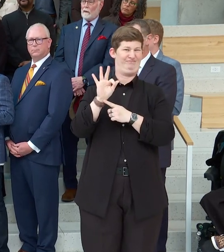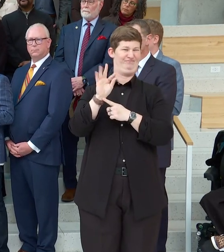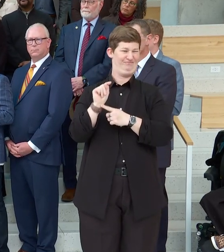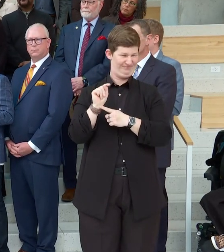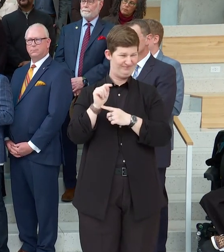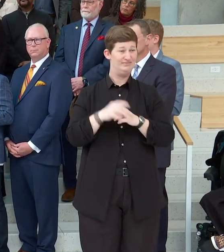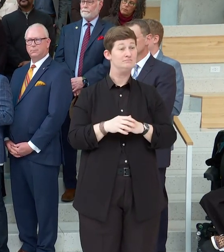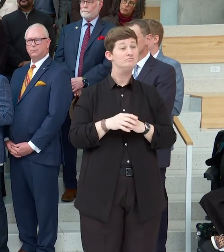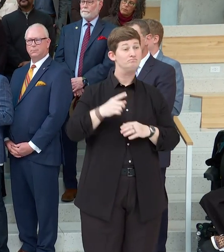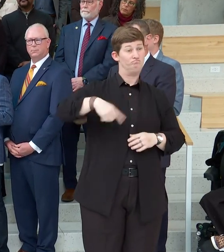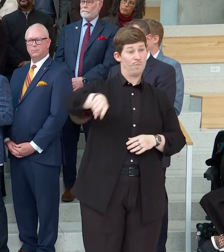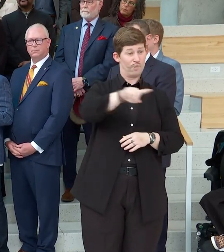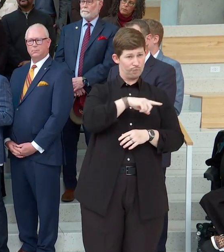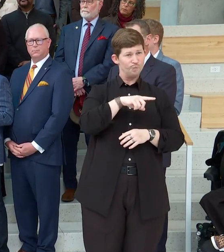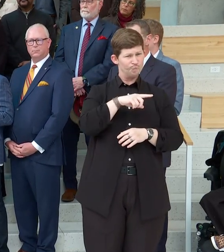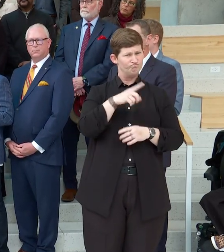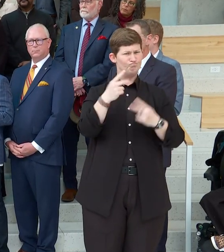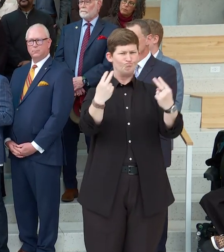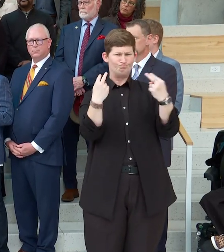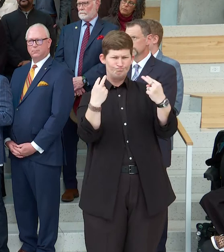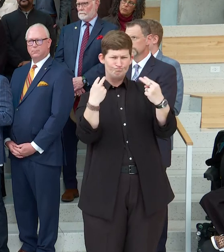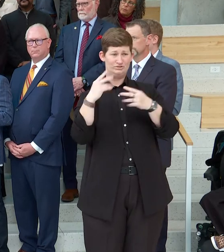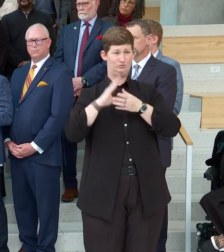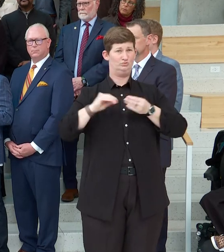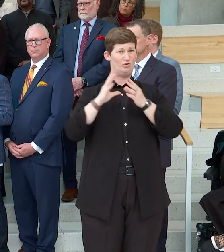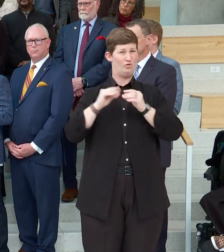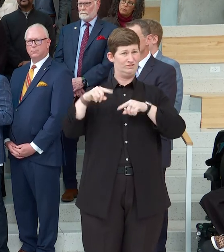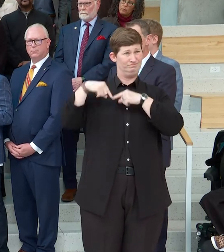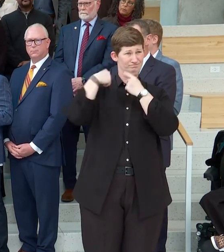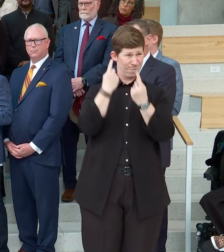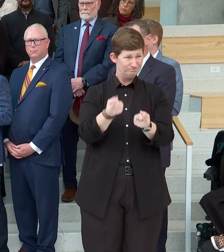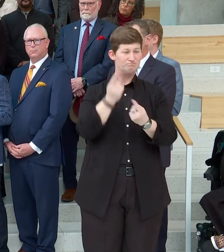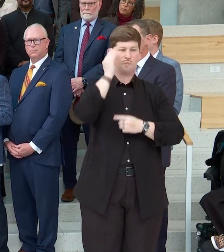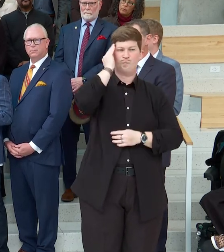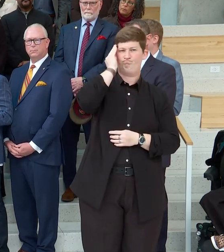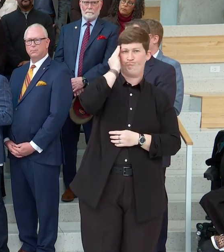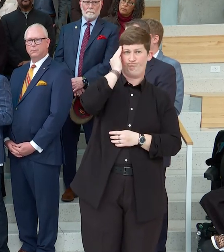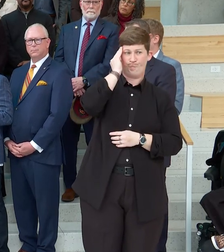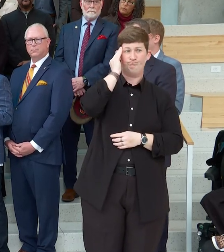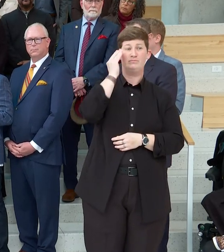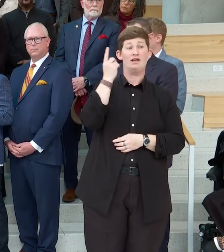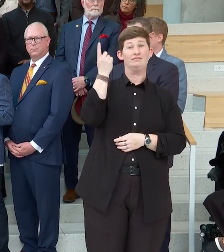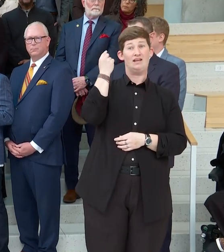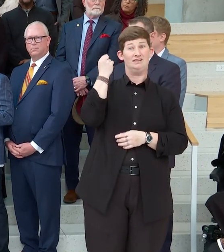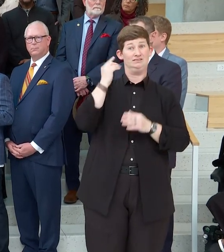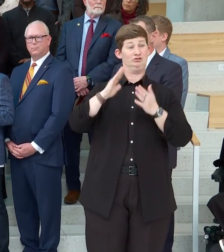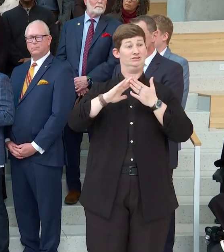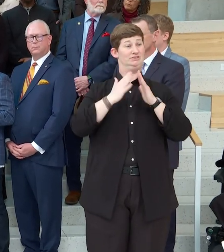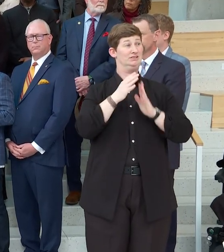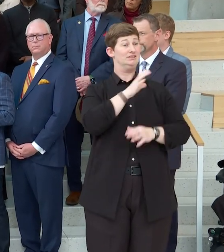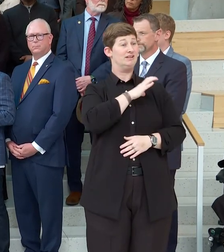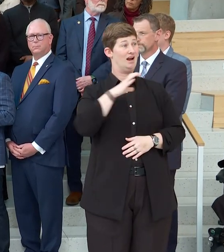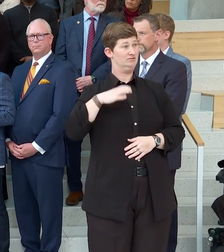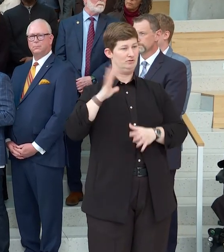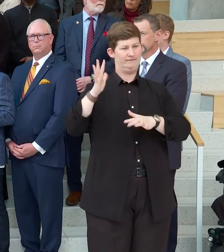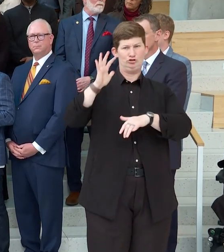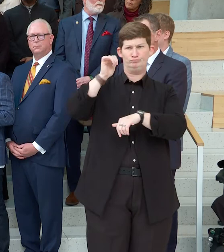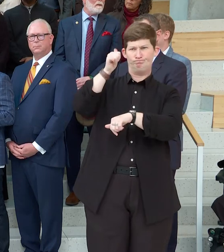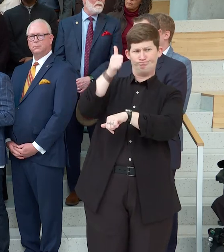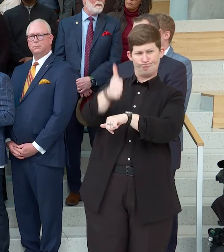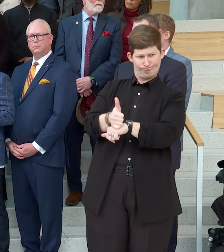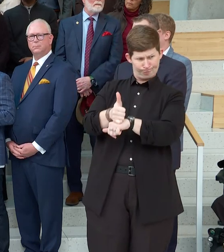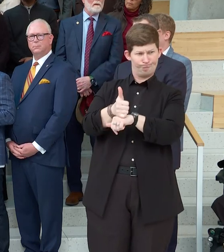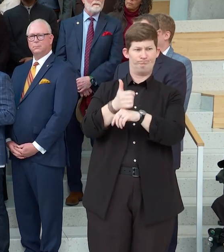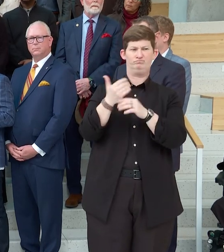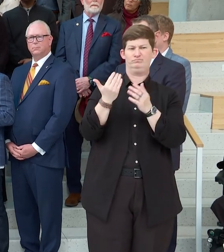weeks, if not months. And so you know that last year that the city council put forward an ordinance that